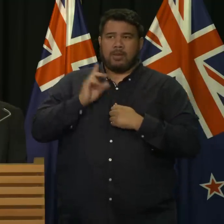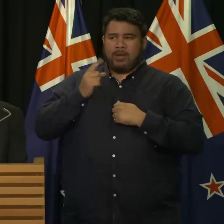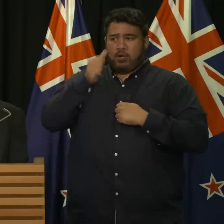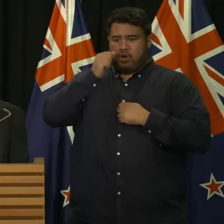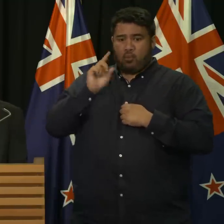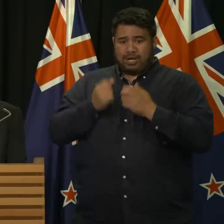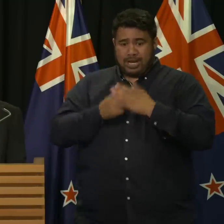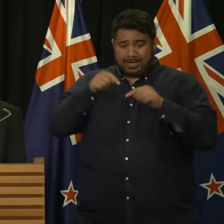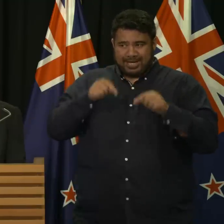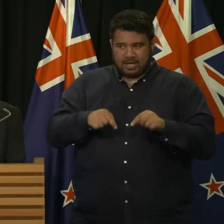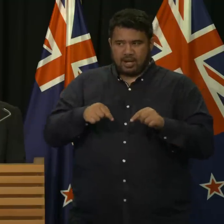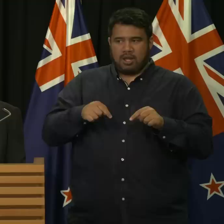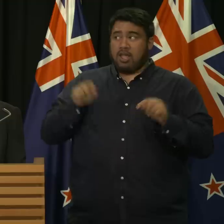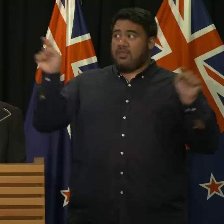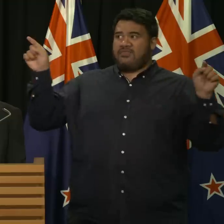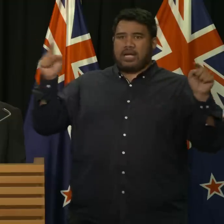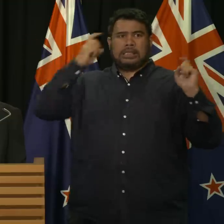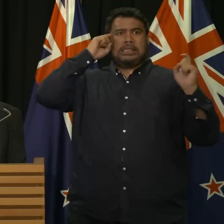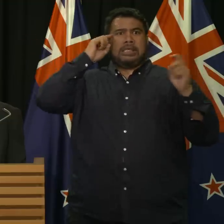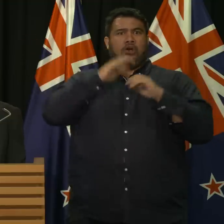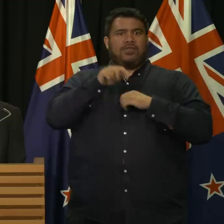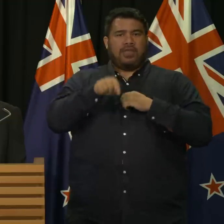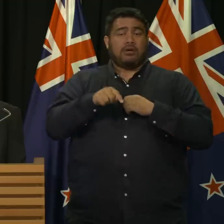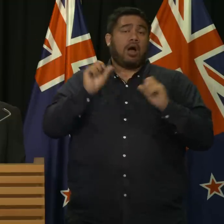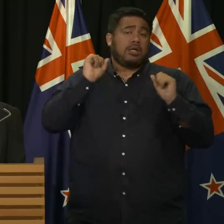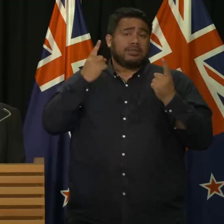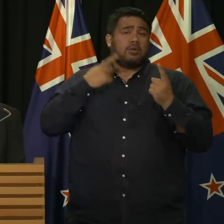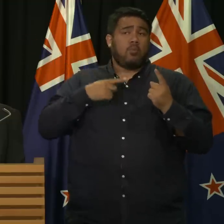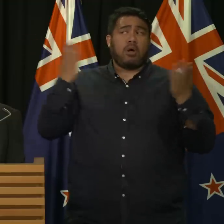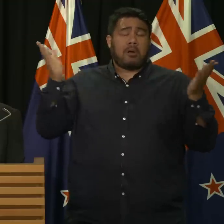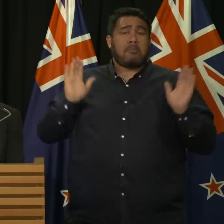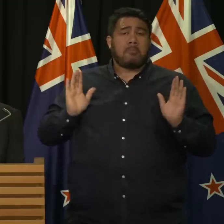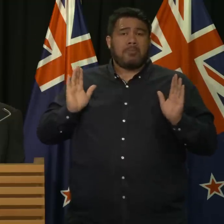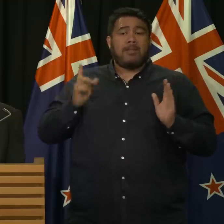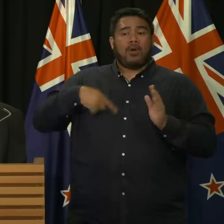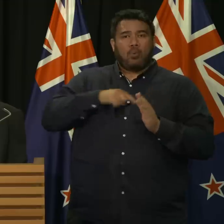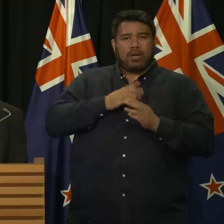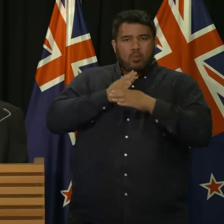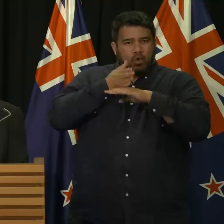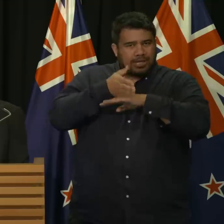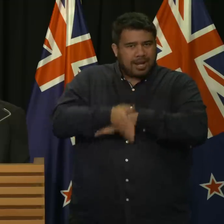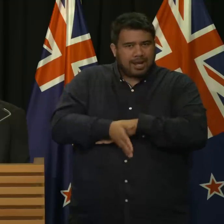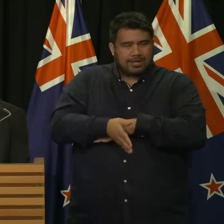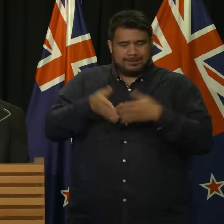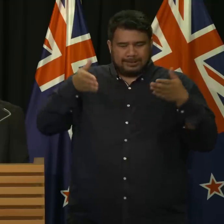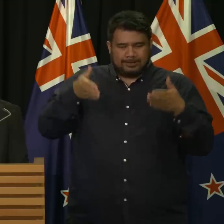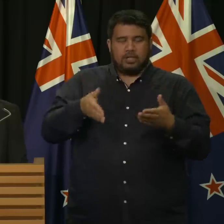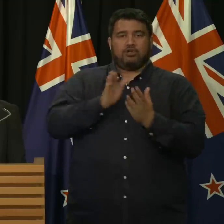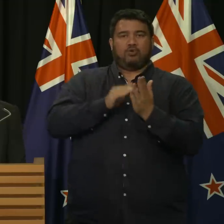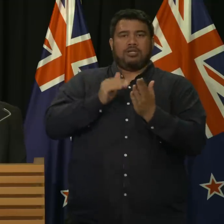experienced here, I utterly understand those additional security measures. What we'll be doing is working as hard as we can to give